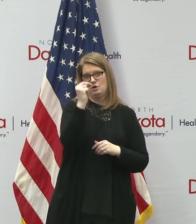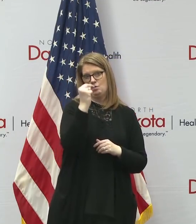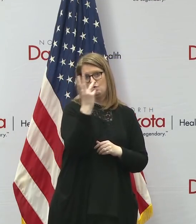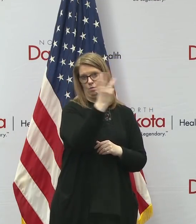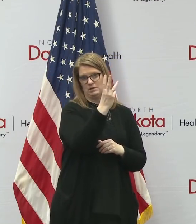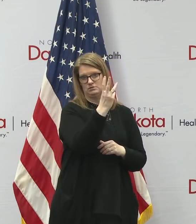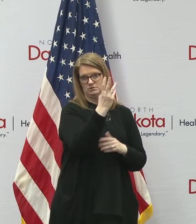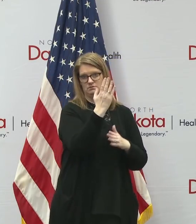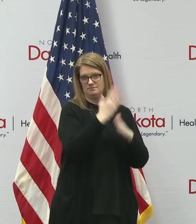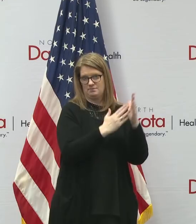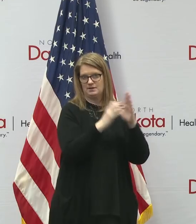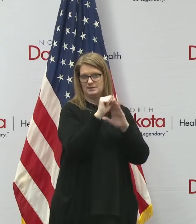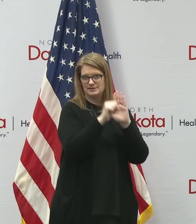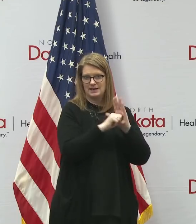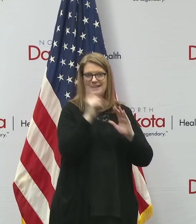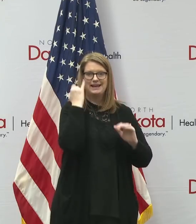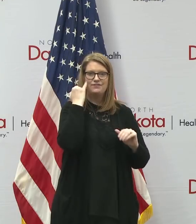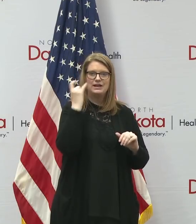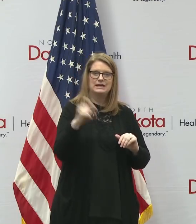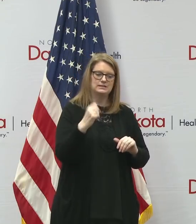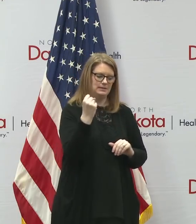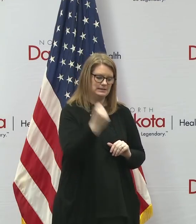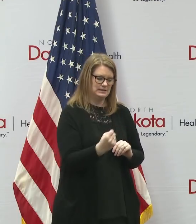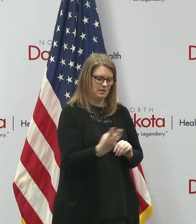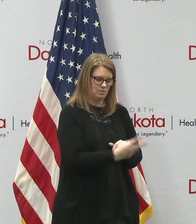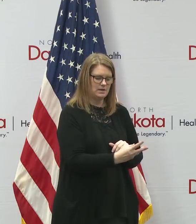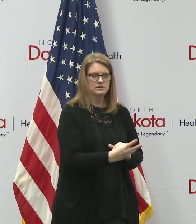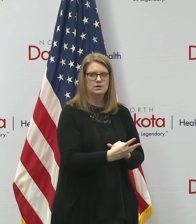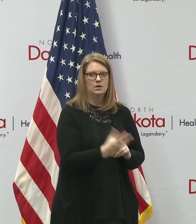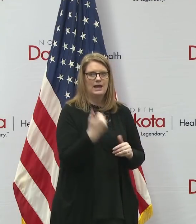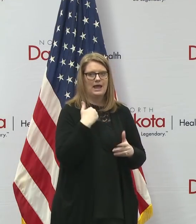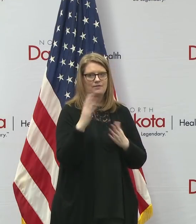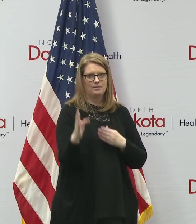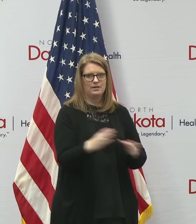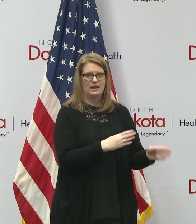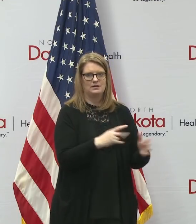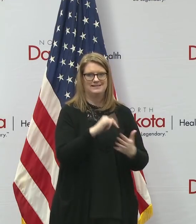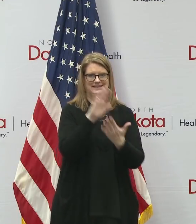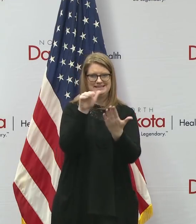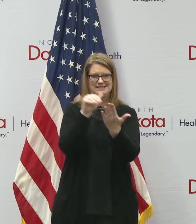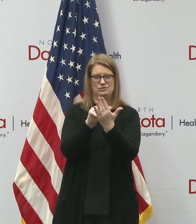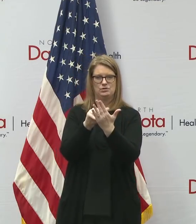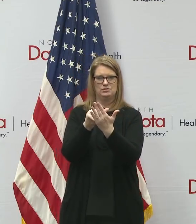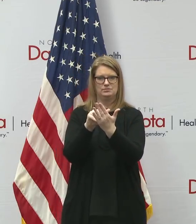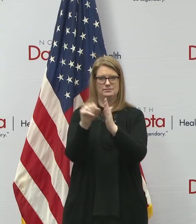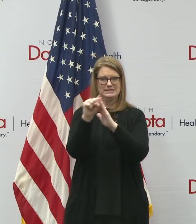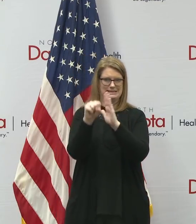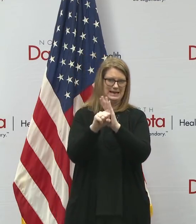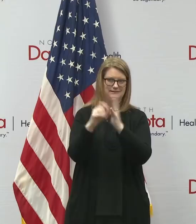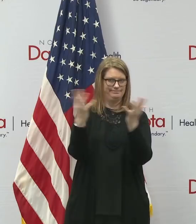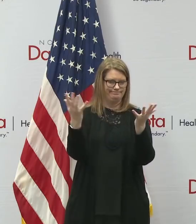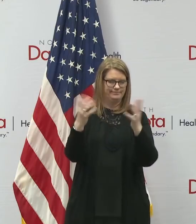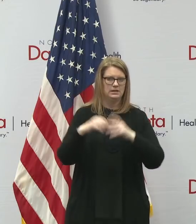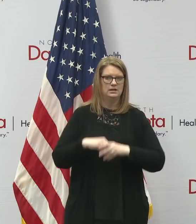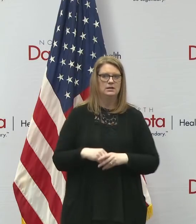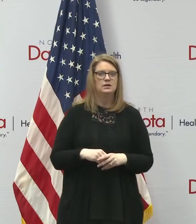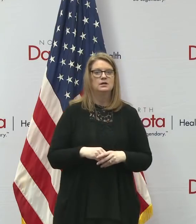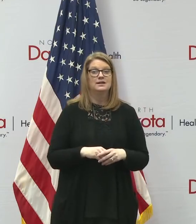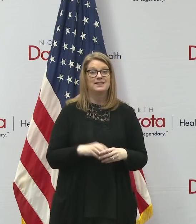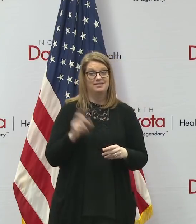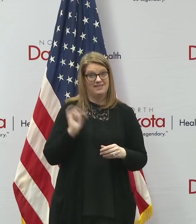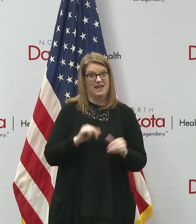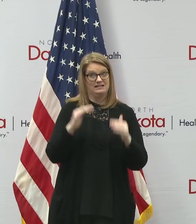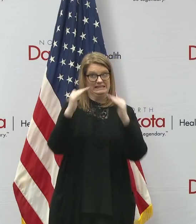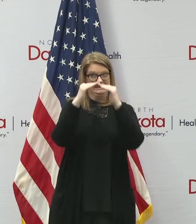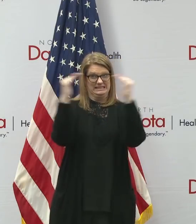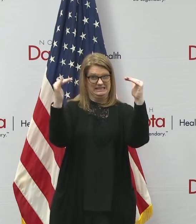for that. If it needs to be in the southwest, we'll have a plan for that. The central part of the state, again, we want to ramp this up